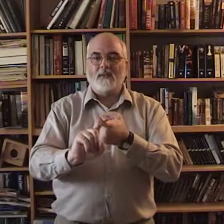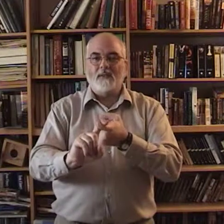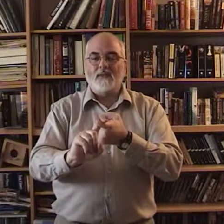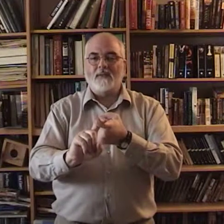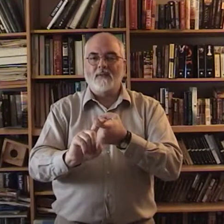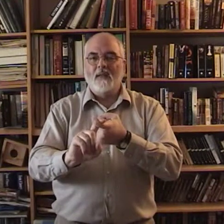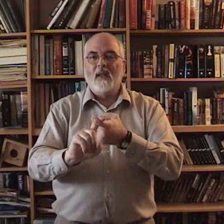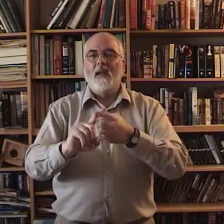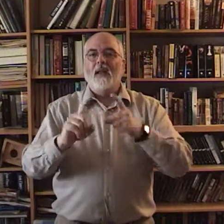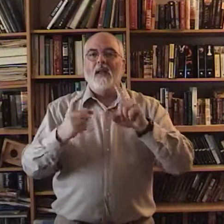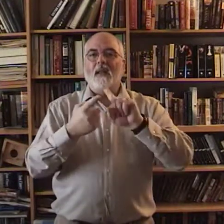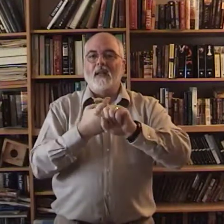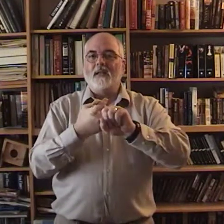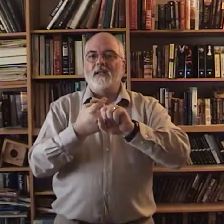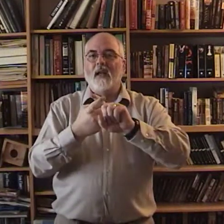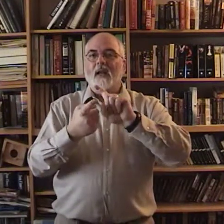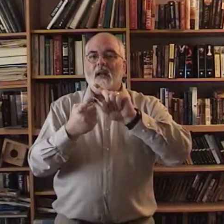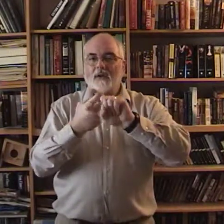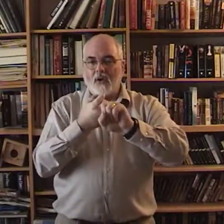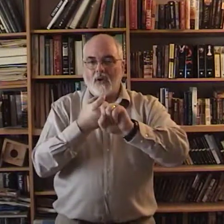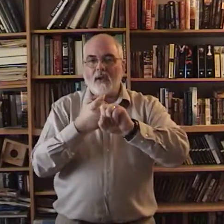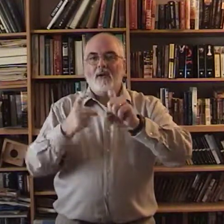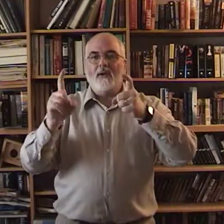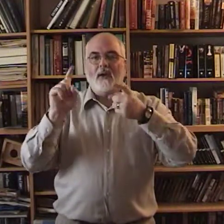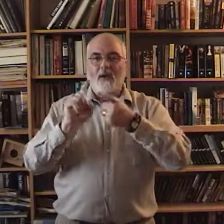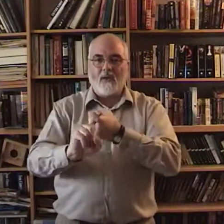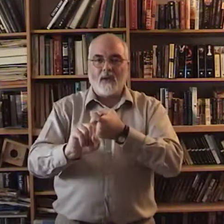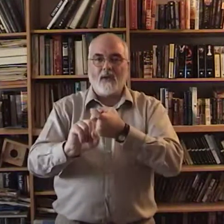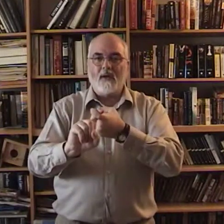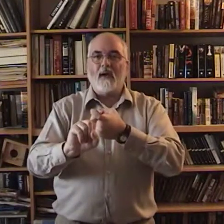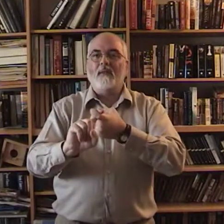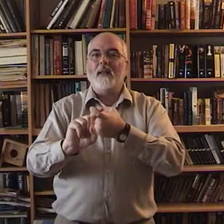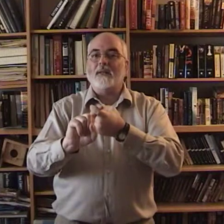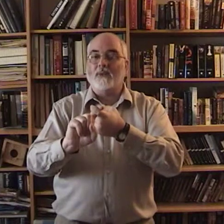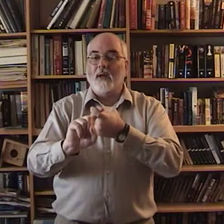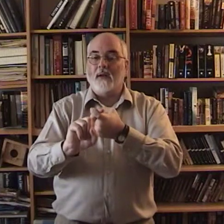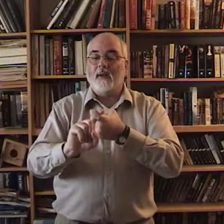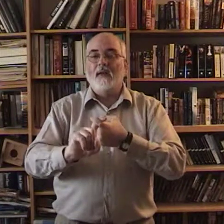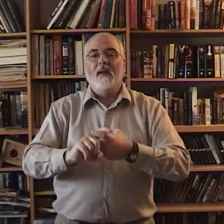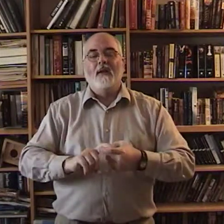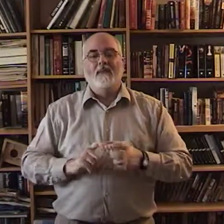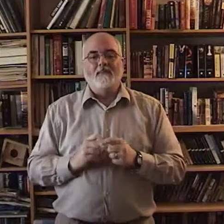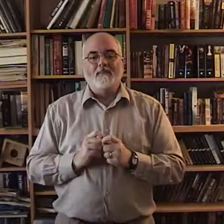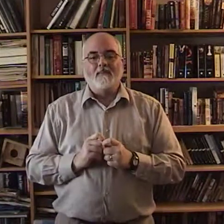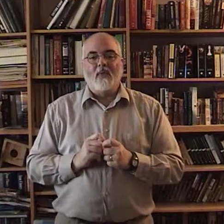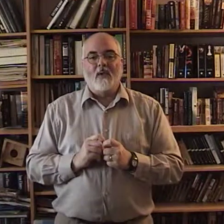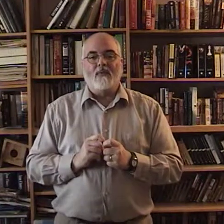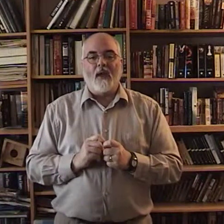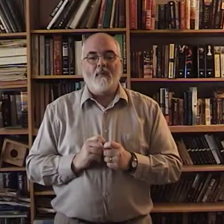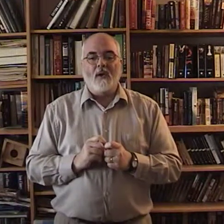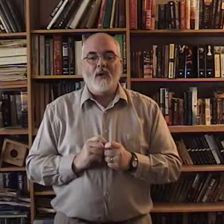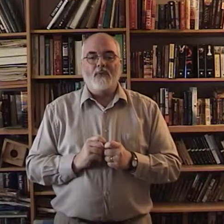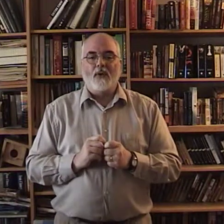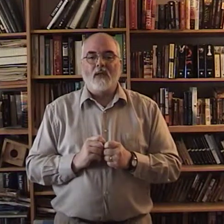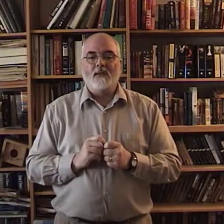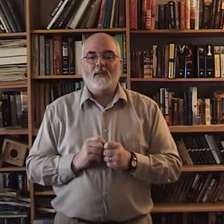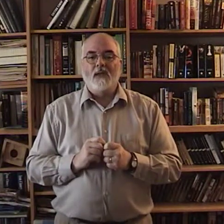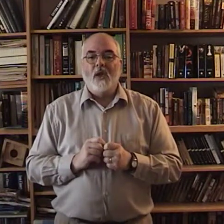friends. And this is hook here and hook here, and that's a friend. No family, no friends,